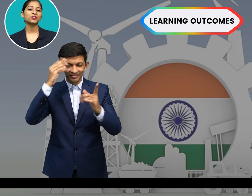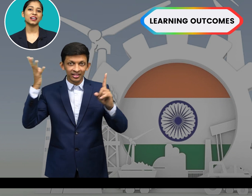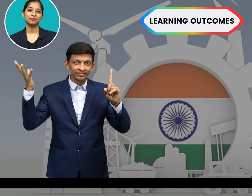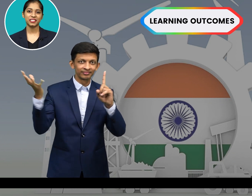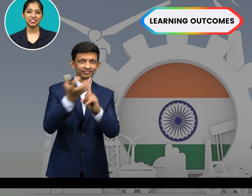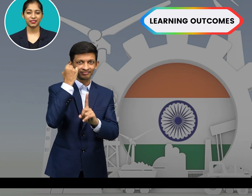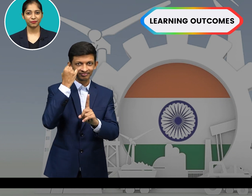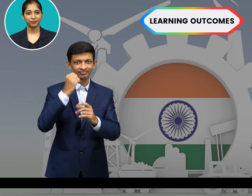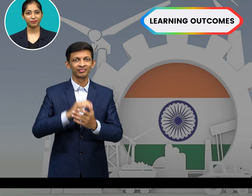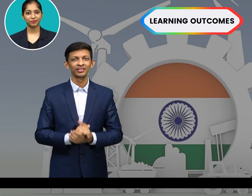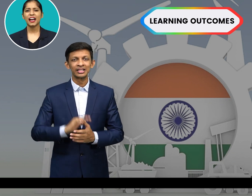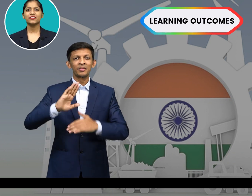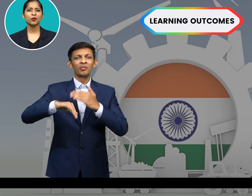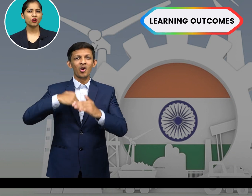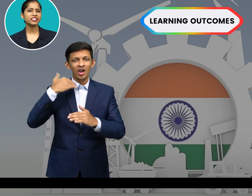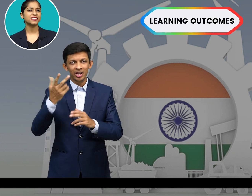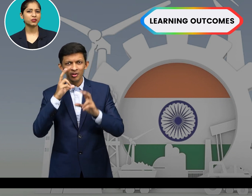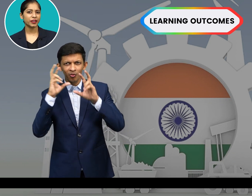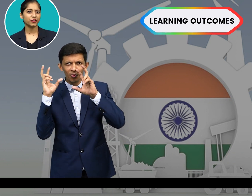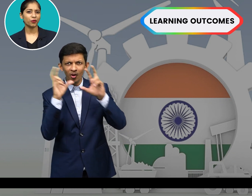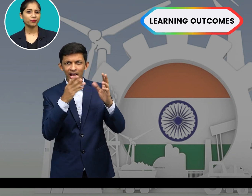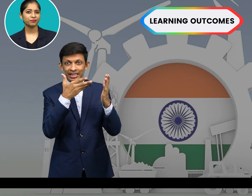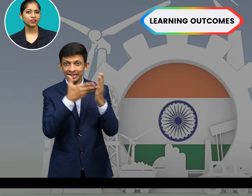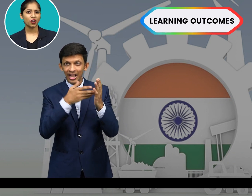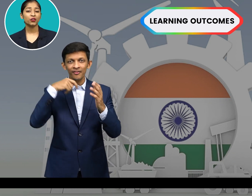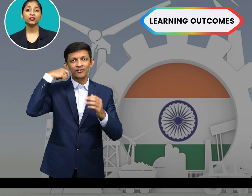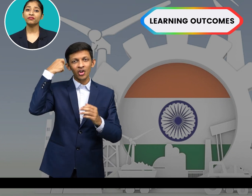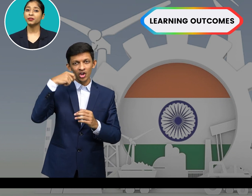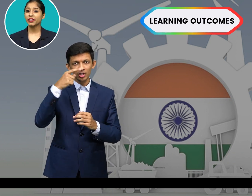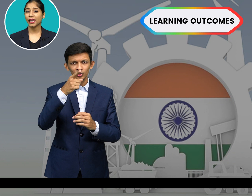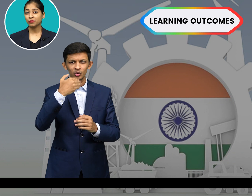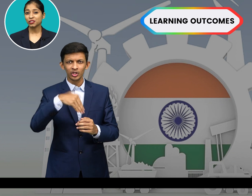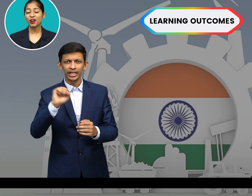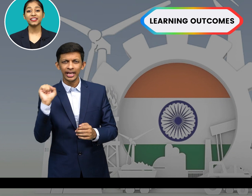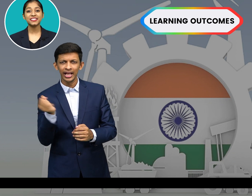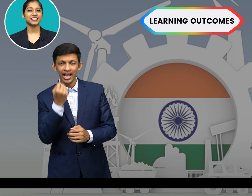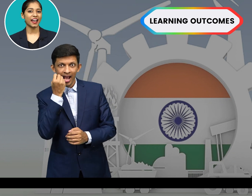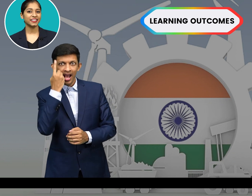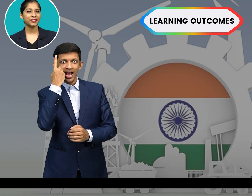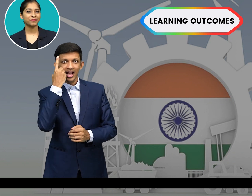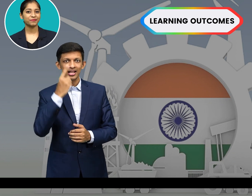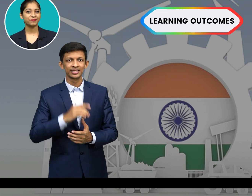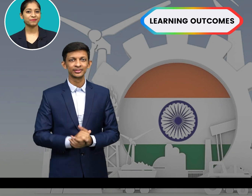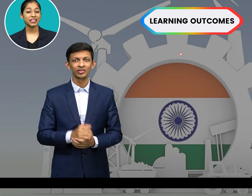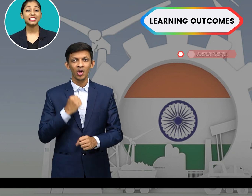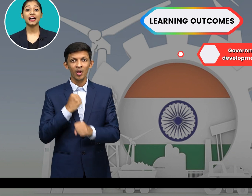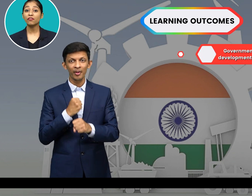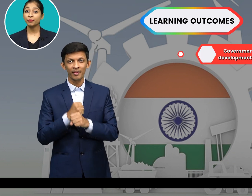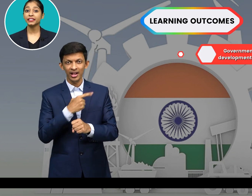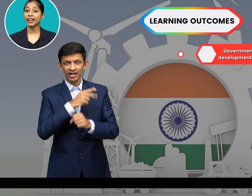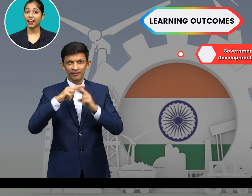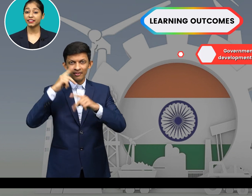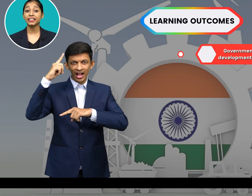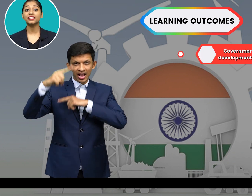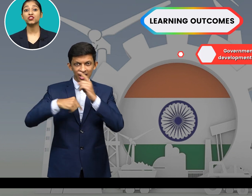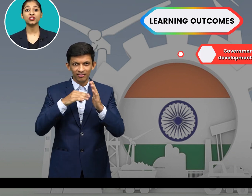Learning outcomes. After watching this video, you would be able to understand